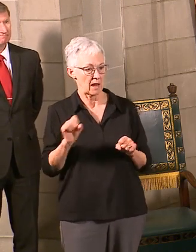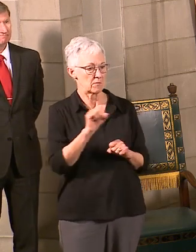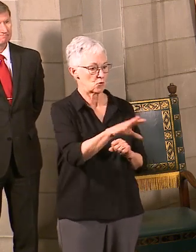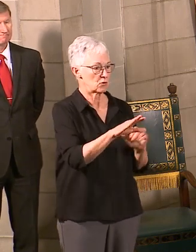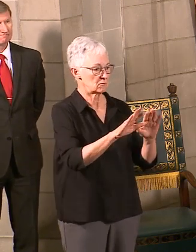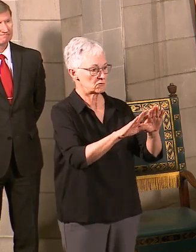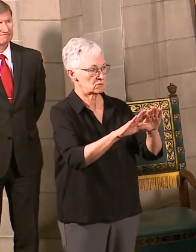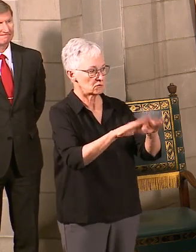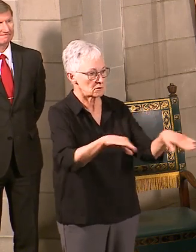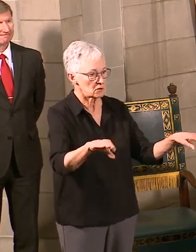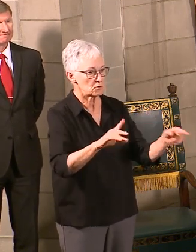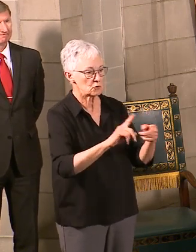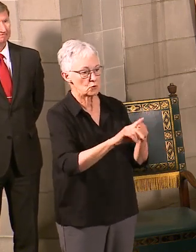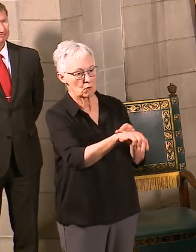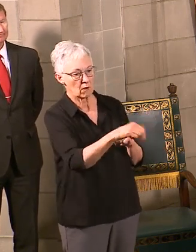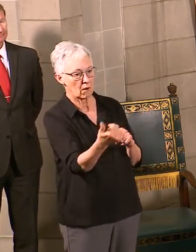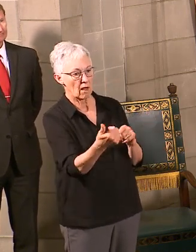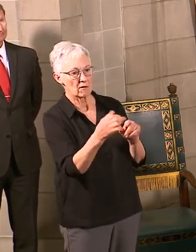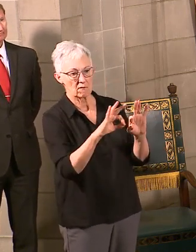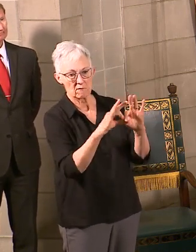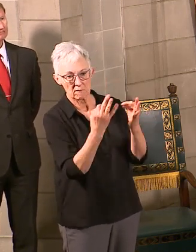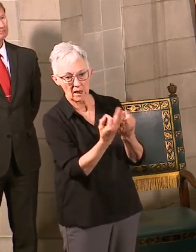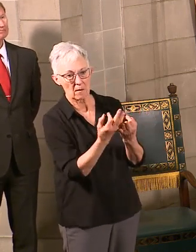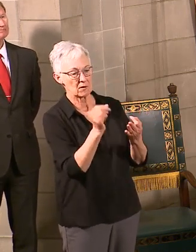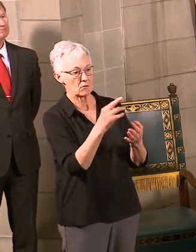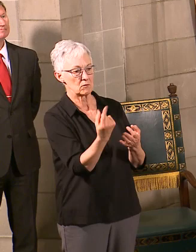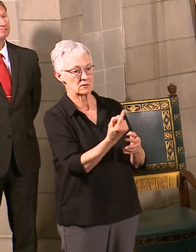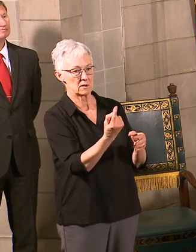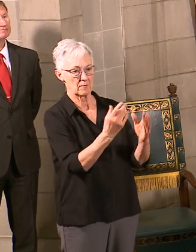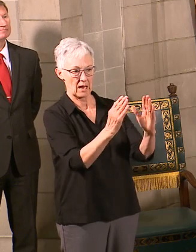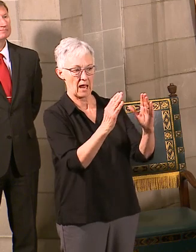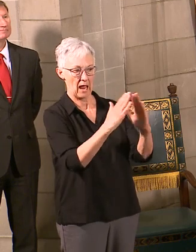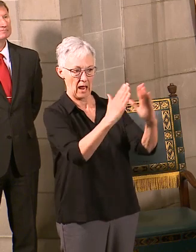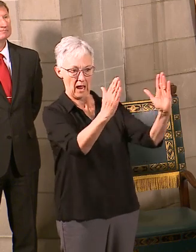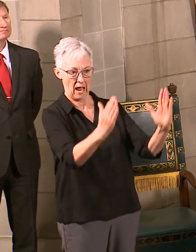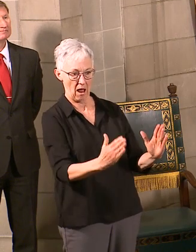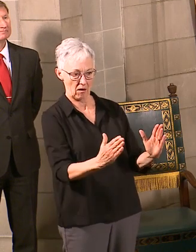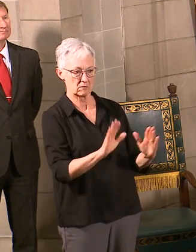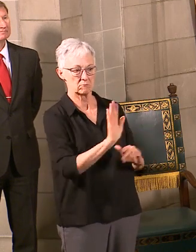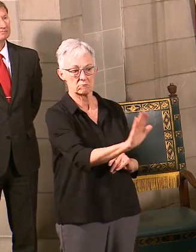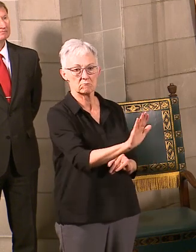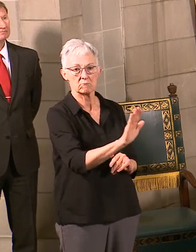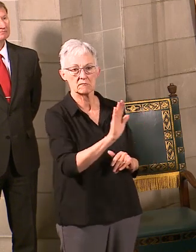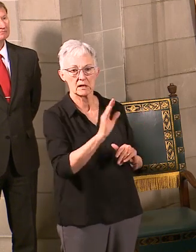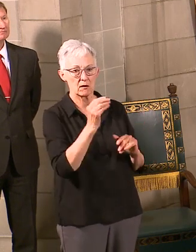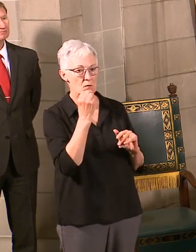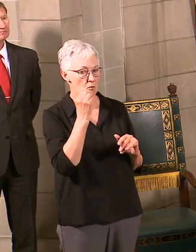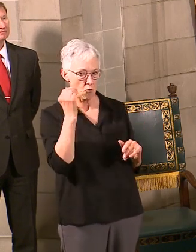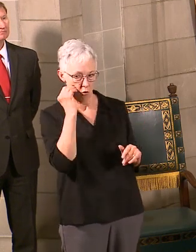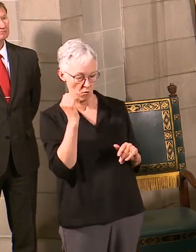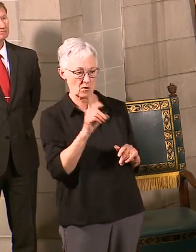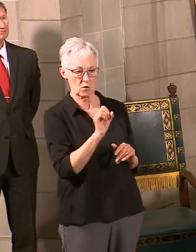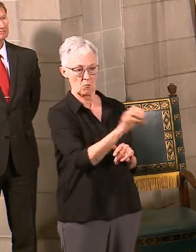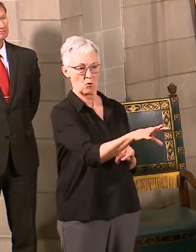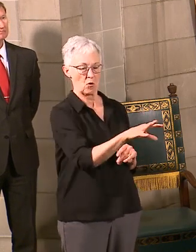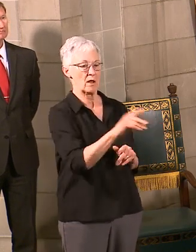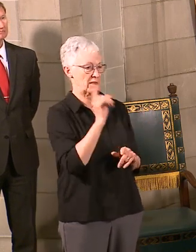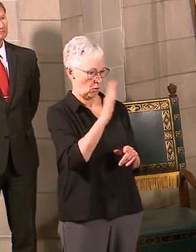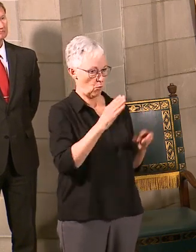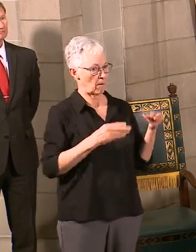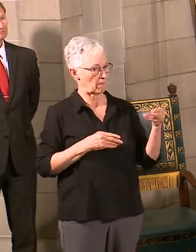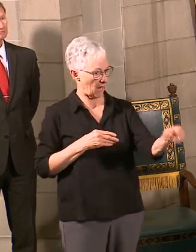Our current regulations require families receiving in-home subsidies to meet one of 3 criteria.